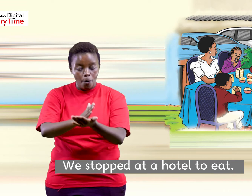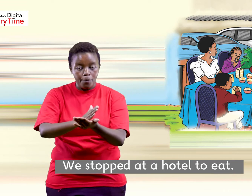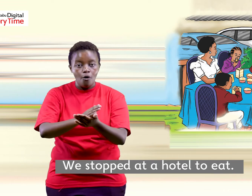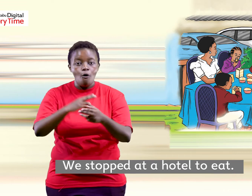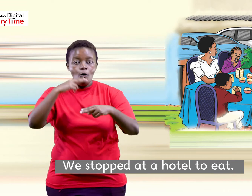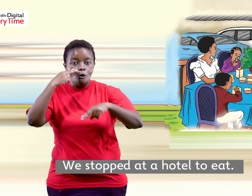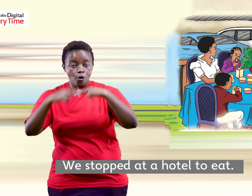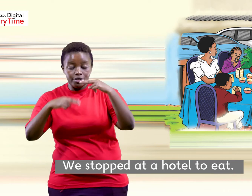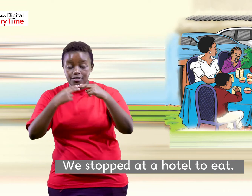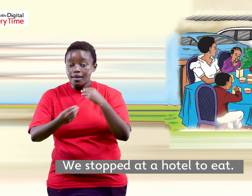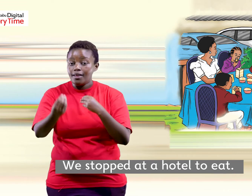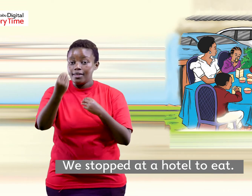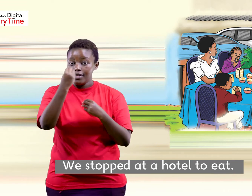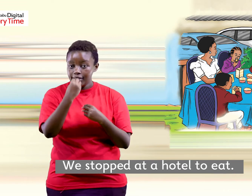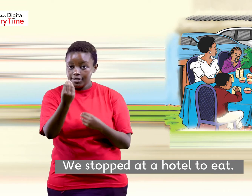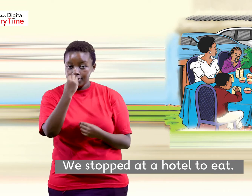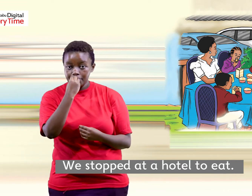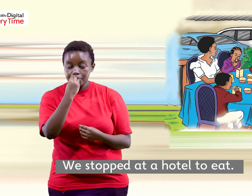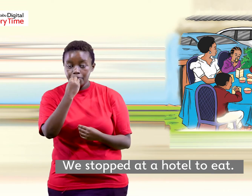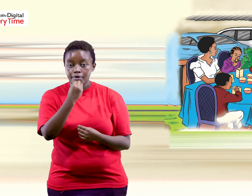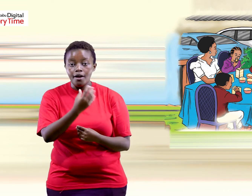We stopped at a hotel to eat.